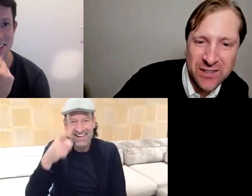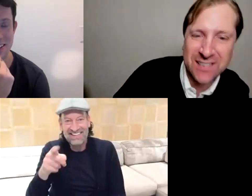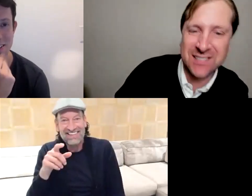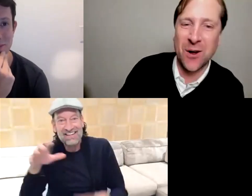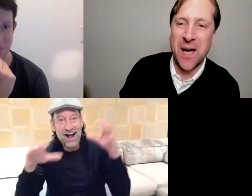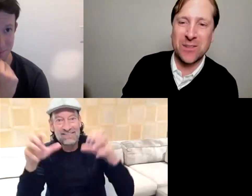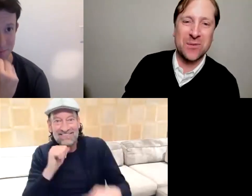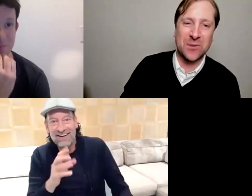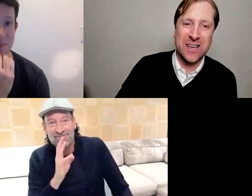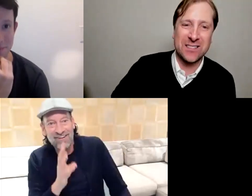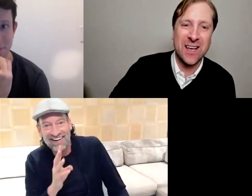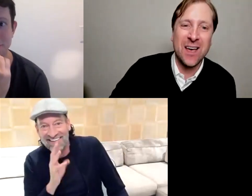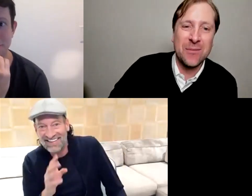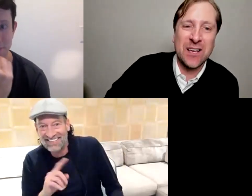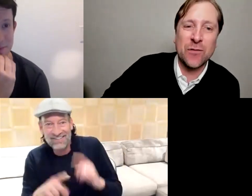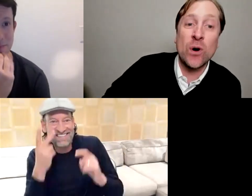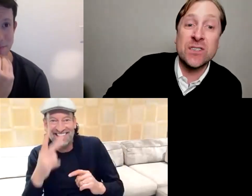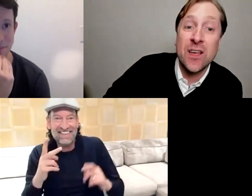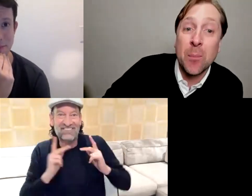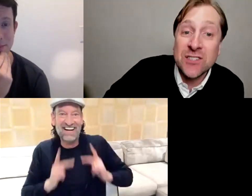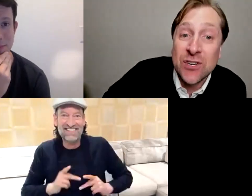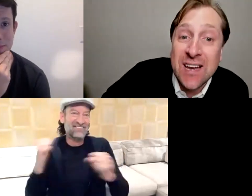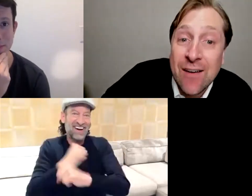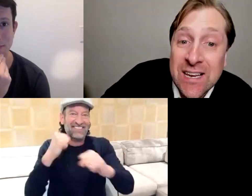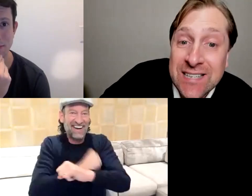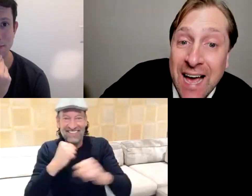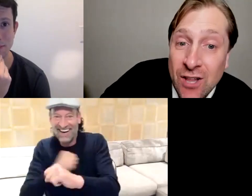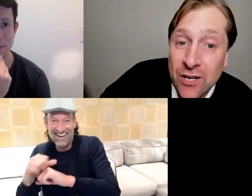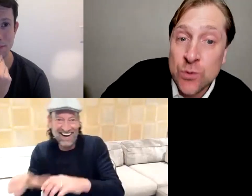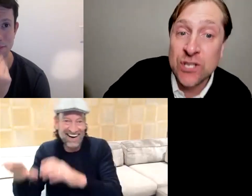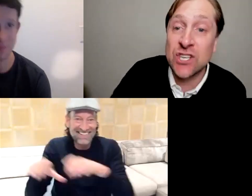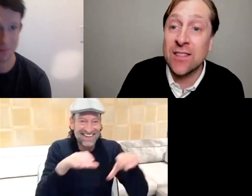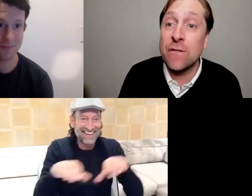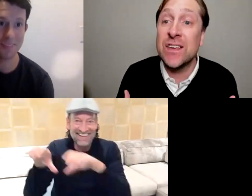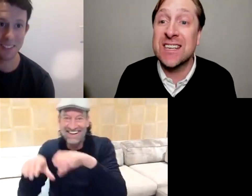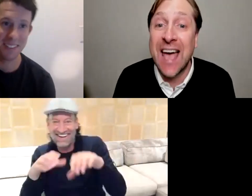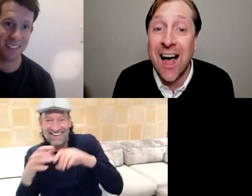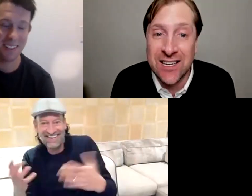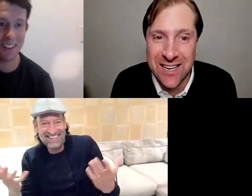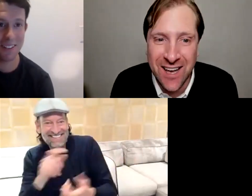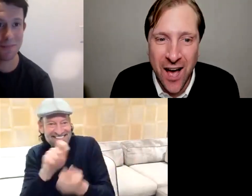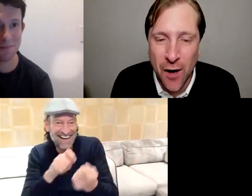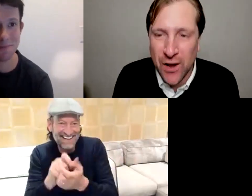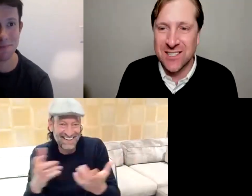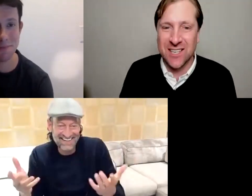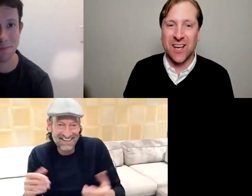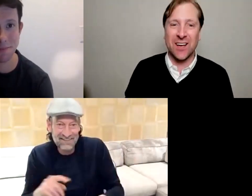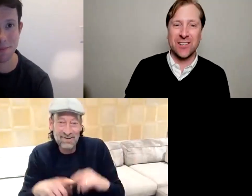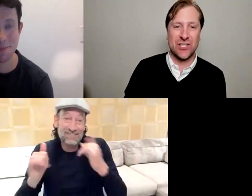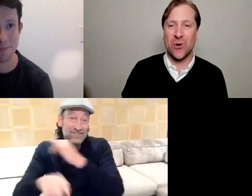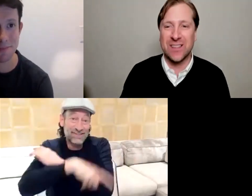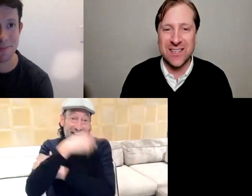these buildings, you know, back when that was released. Because, of course, the monster didn't have any dialogue. You just saw the physicality of